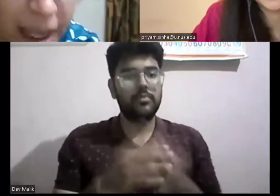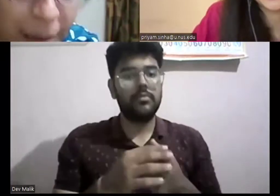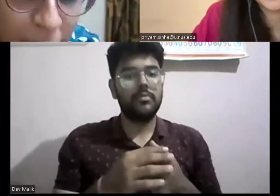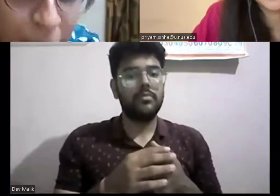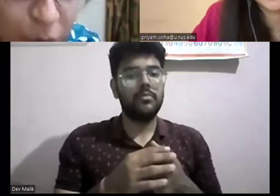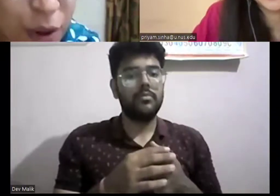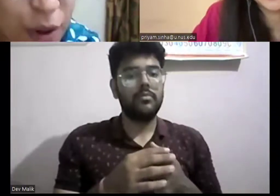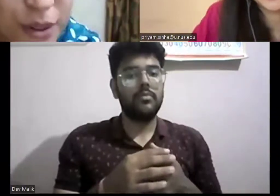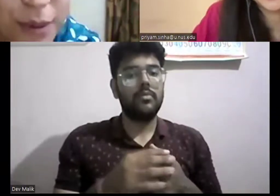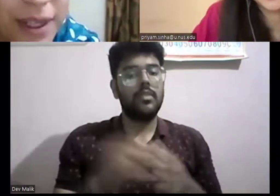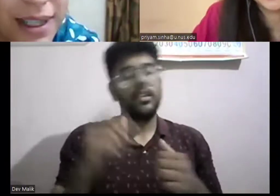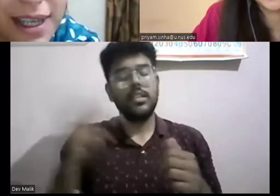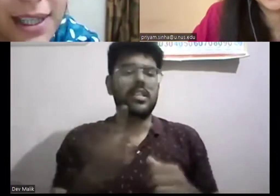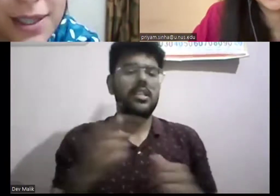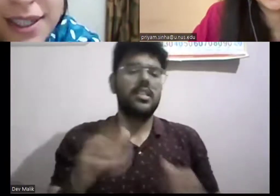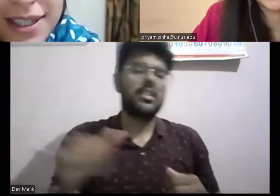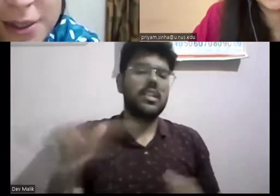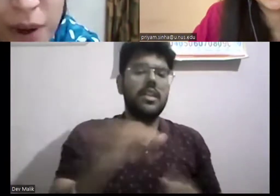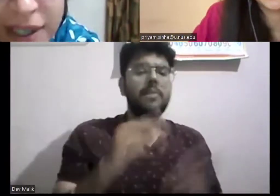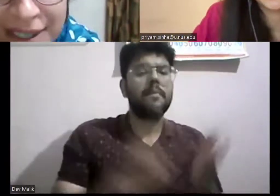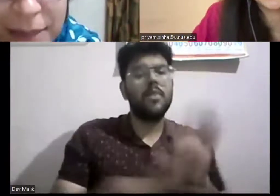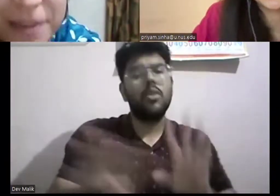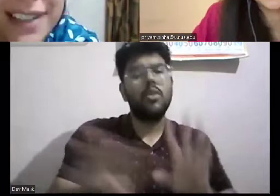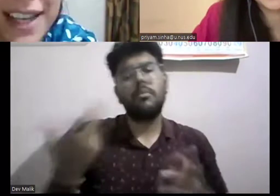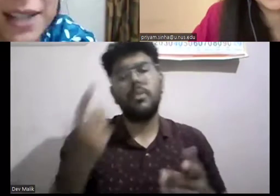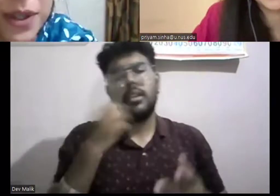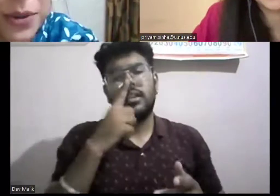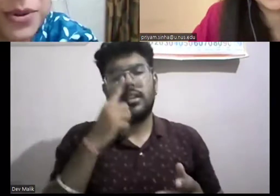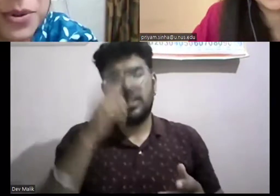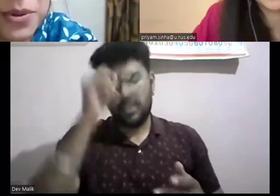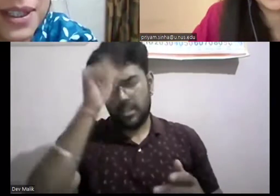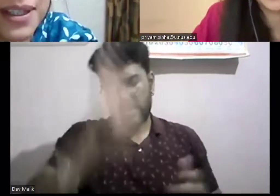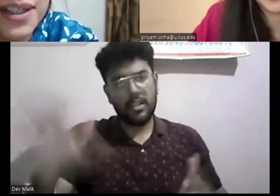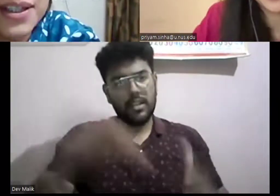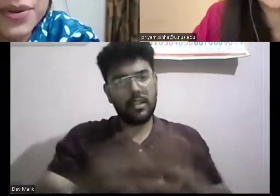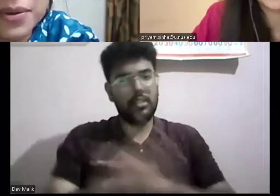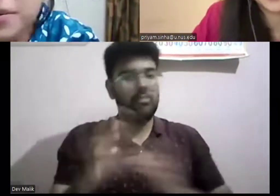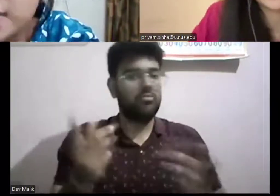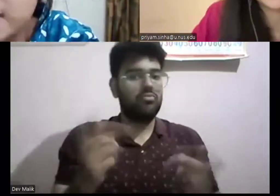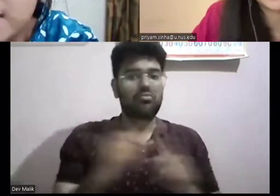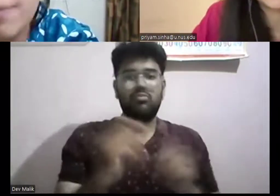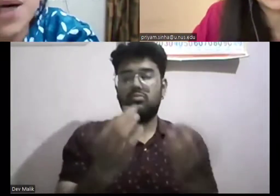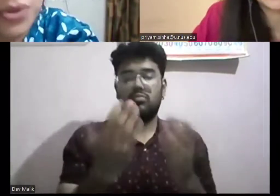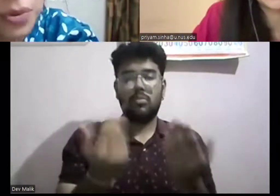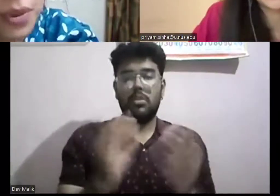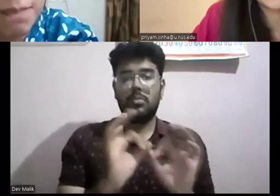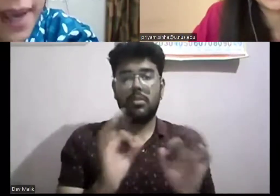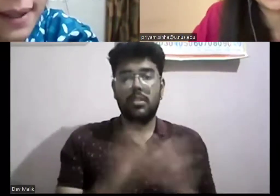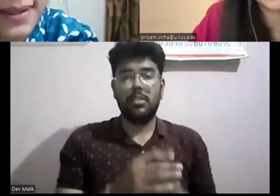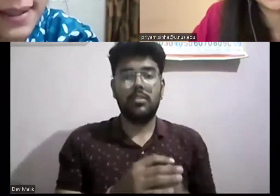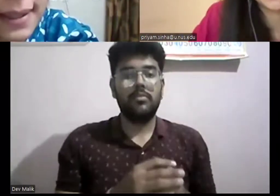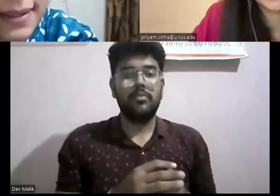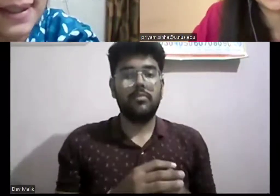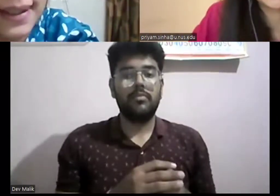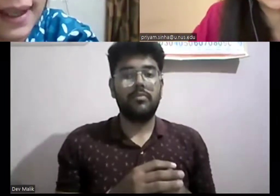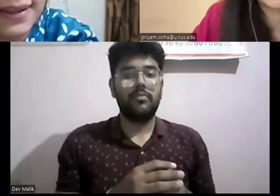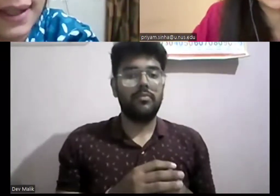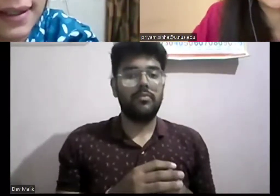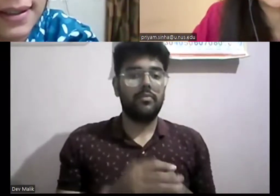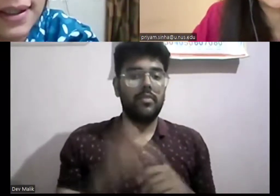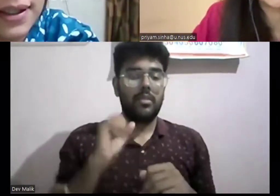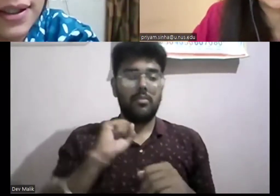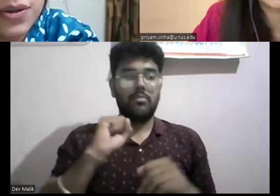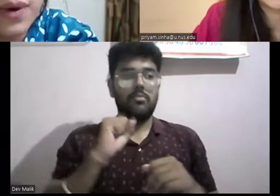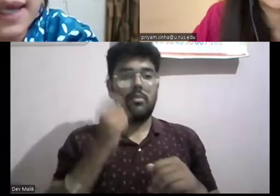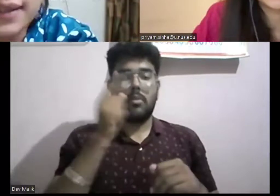for a able woman also in India. It's not something that one could do it, come out to her parents easily like